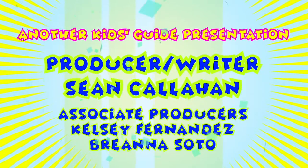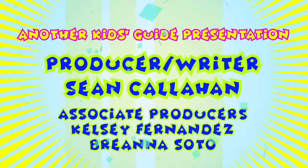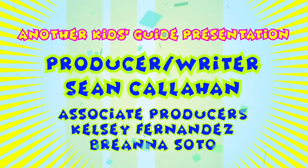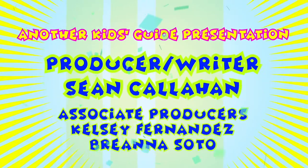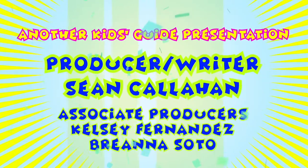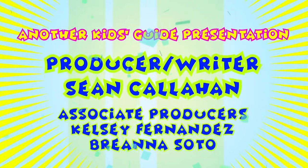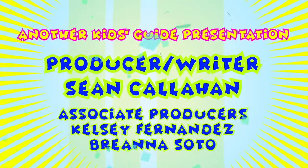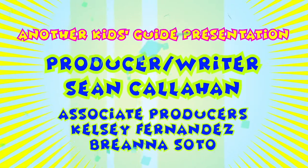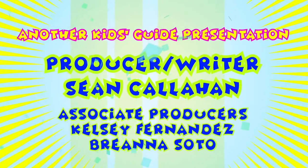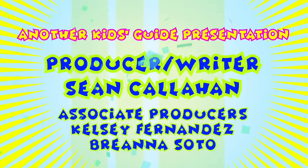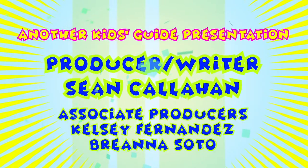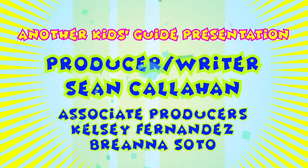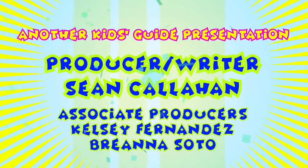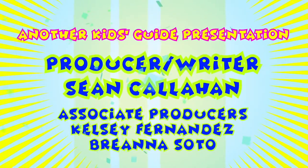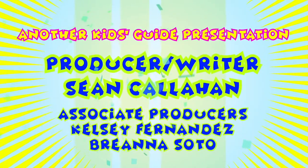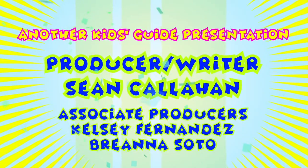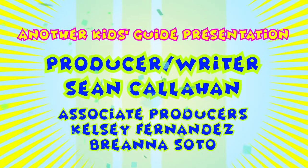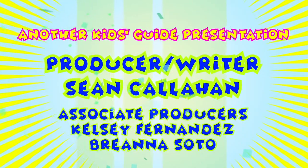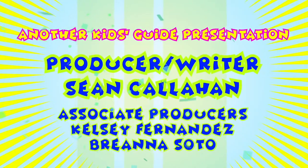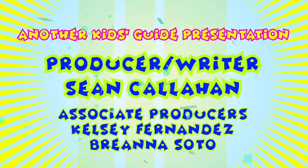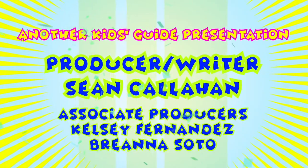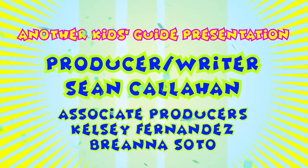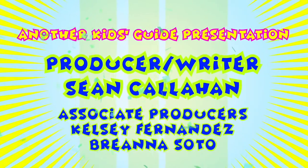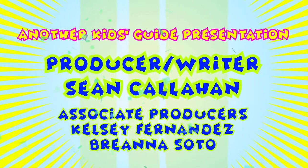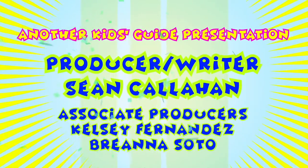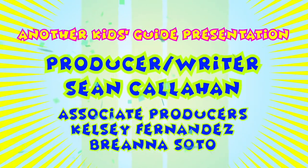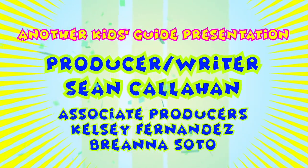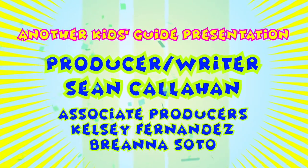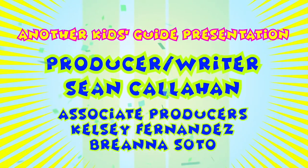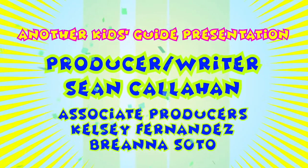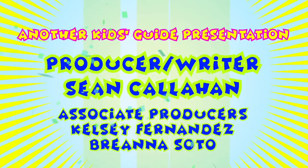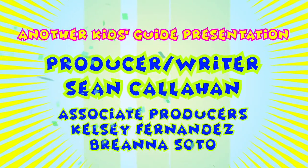writer, CALLAHAN. Associate producers, FERNANDEZ and Breanna, SOTO.